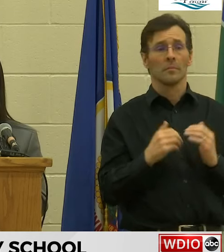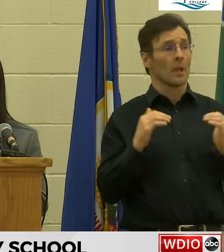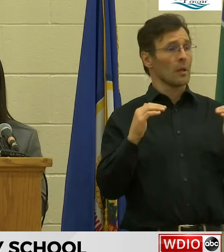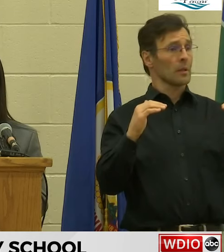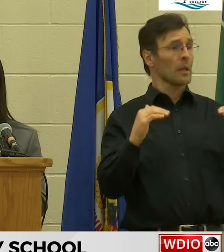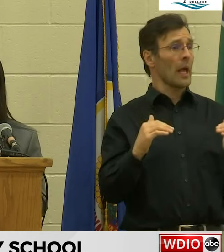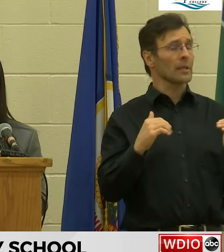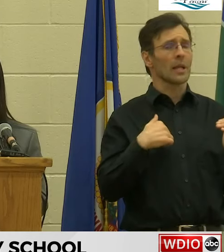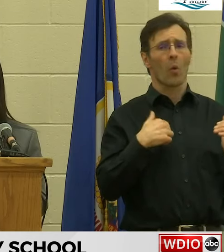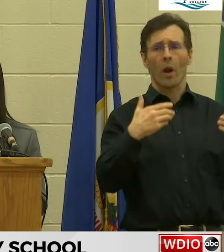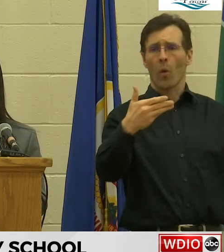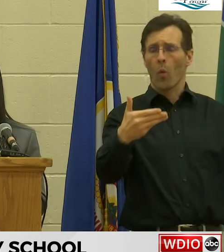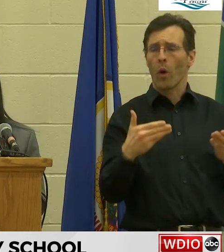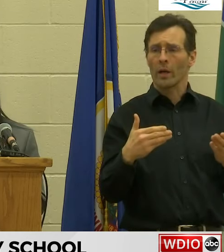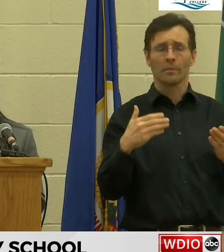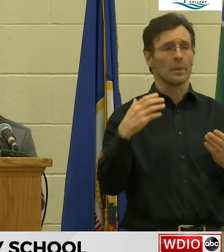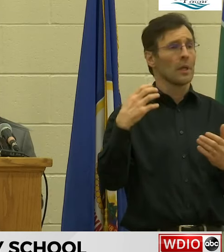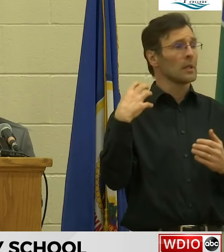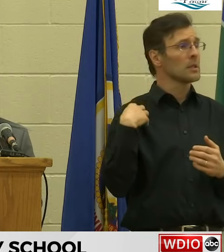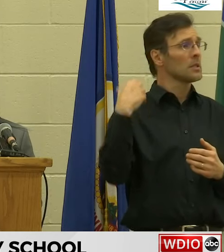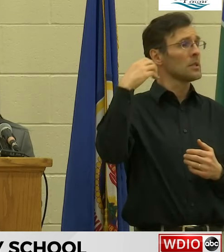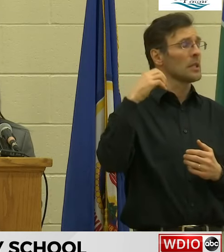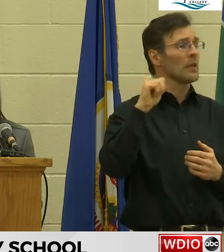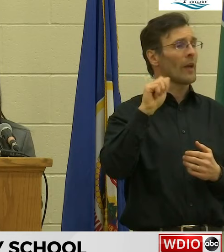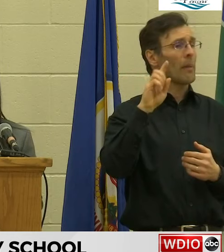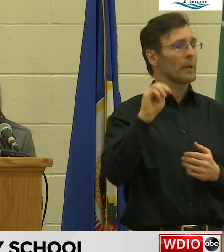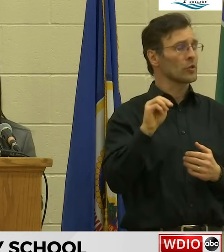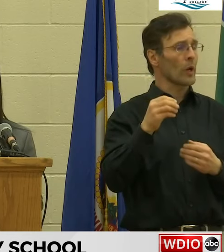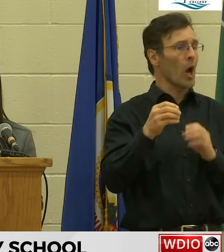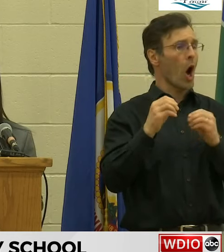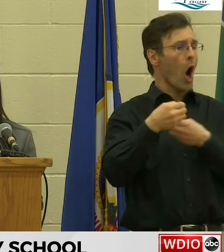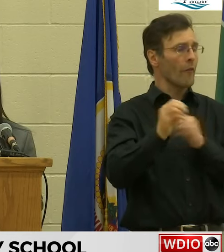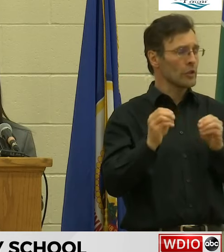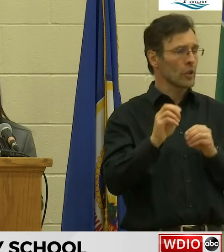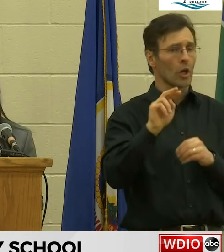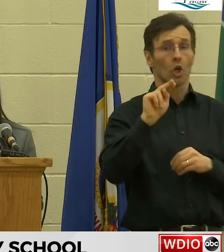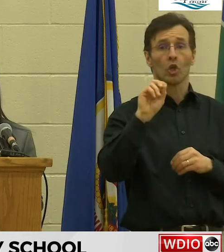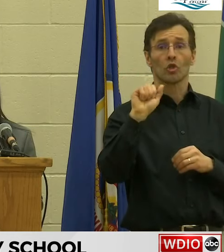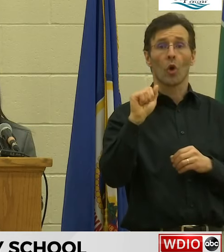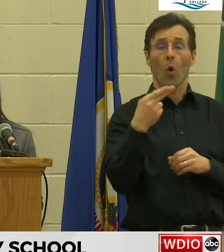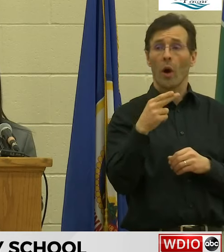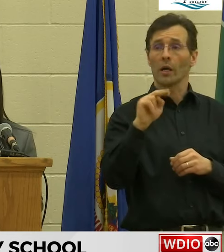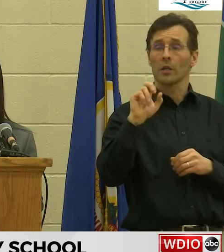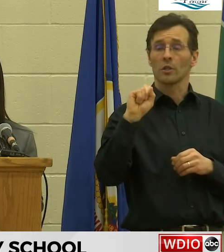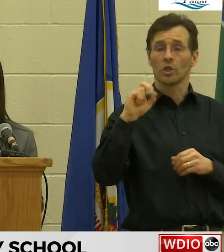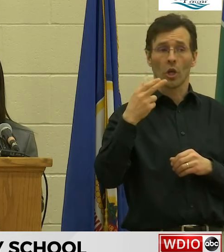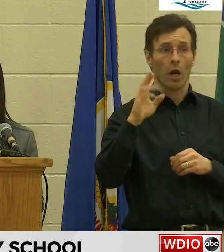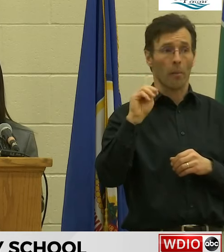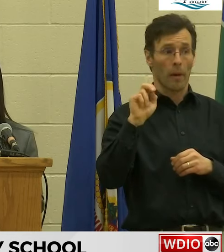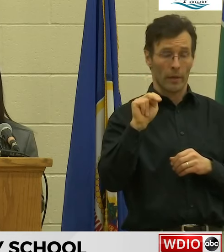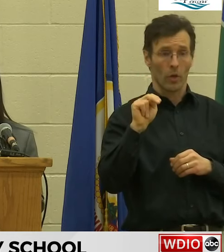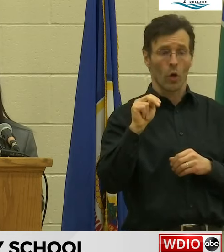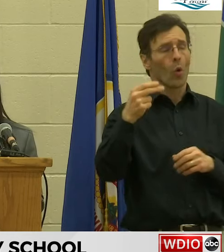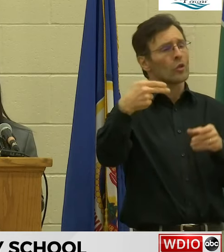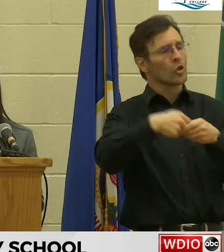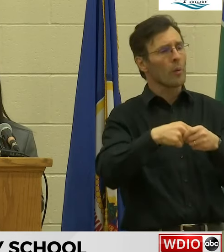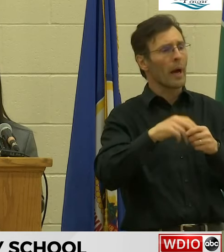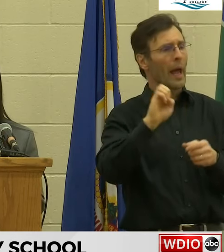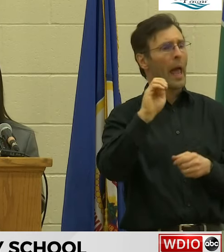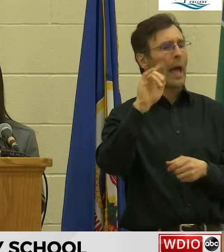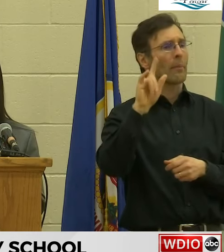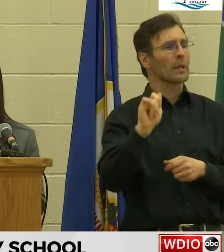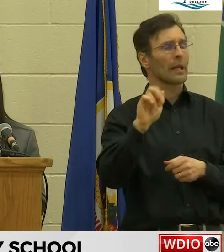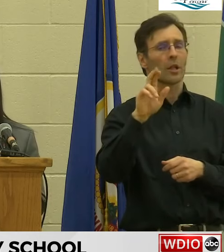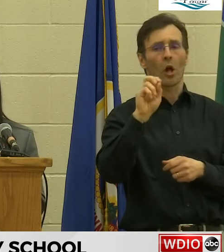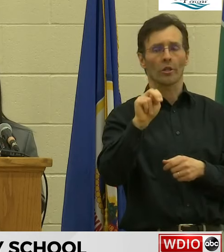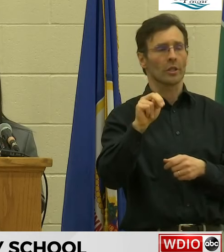Next, I would like to welcome Chief Administrative Officer Noah Shuckman, who will be joined by Mayor Emily Larson, to the stage